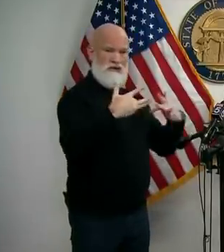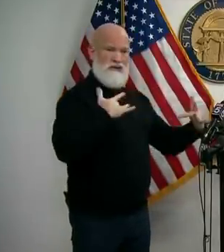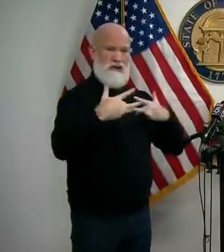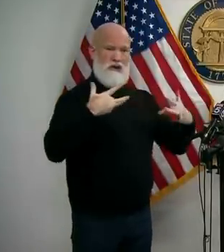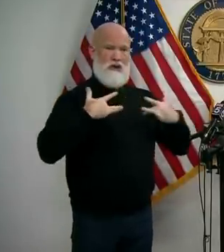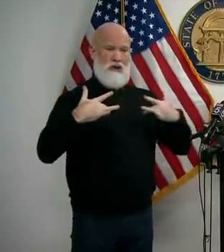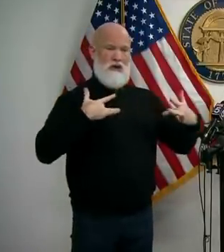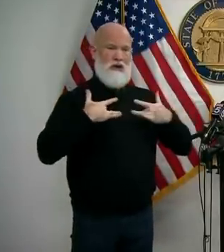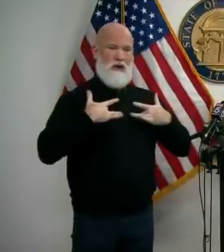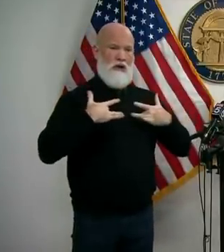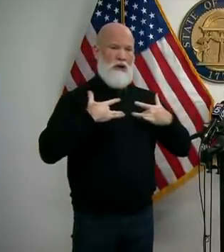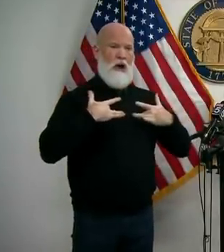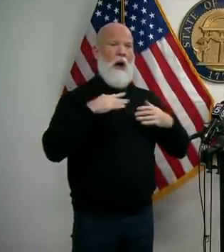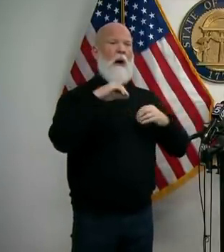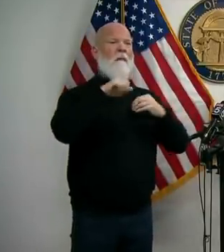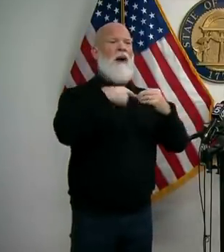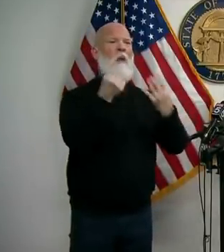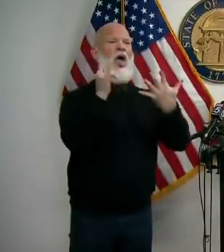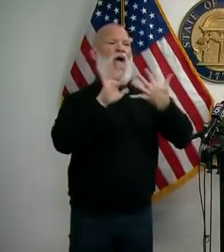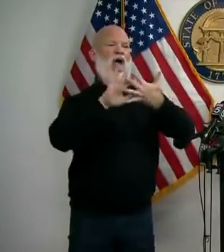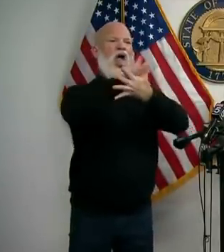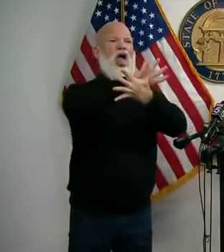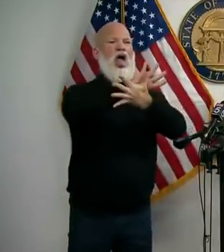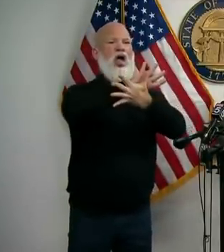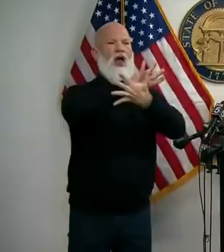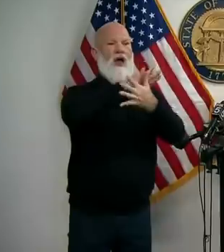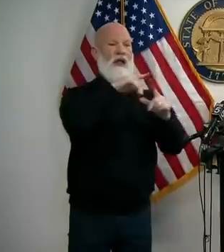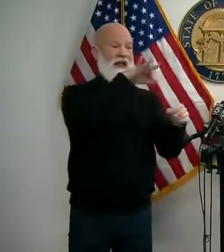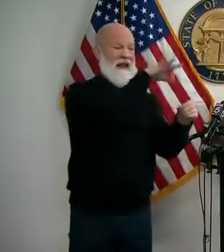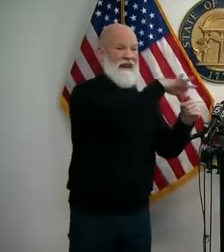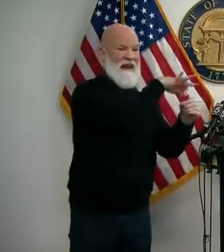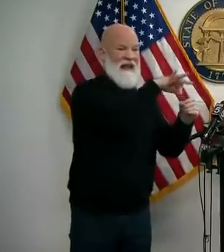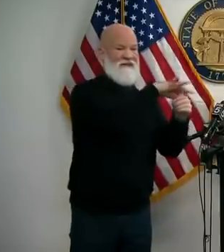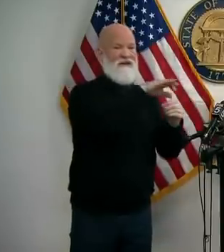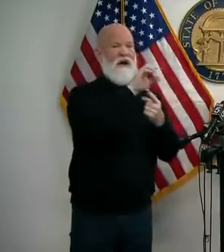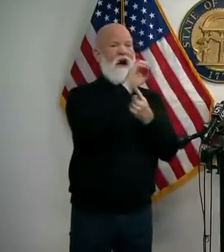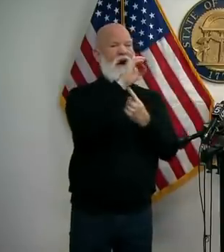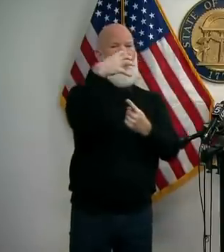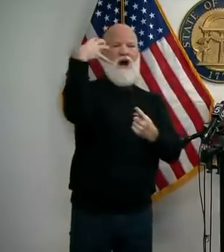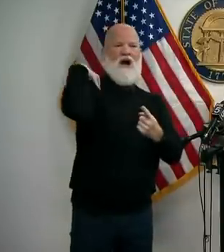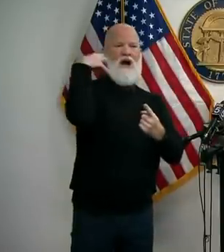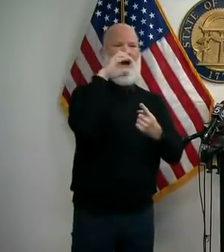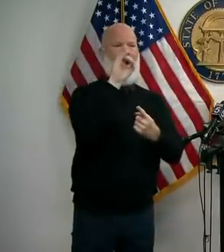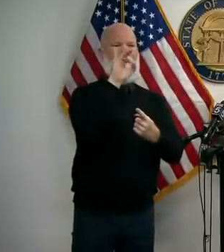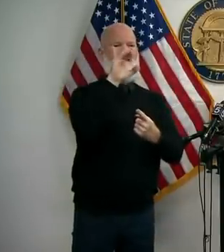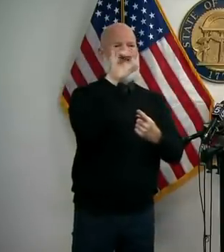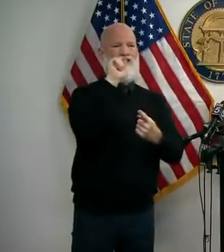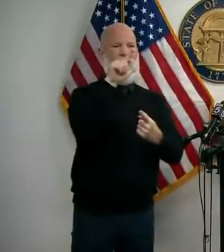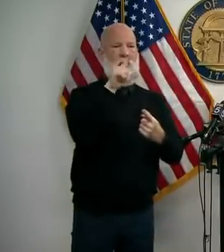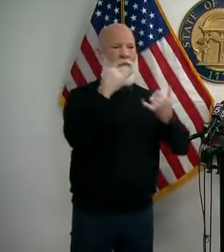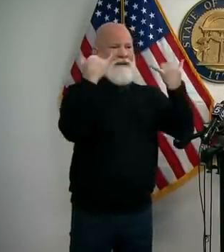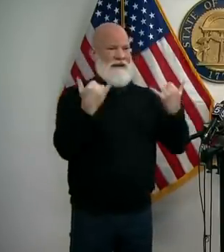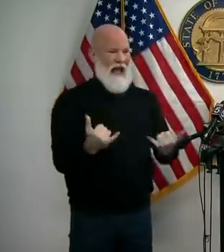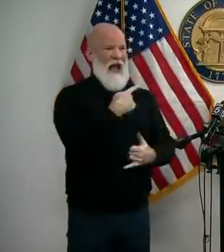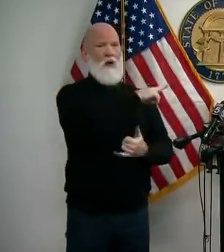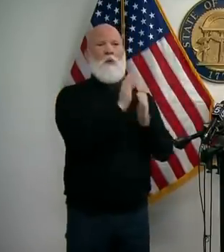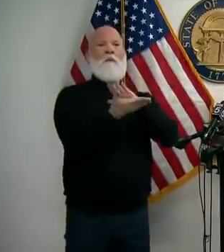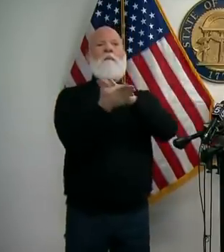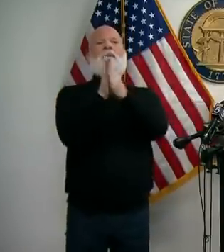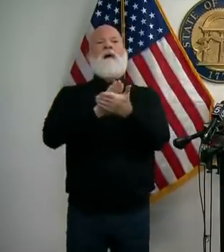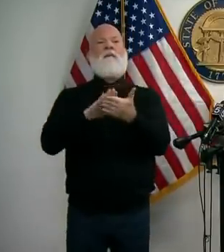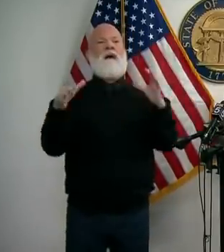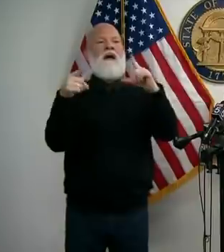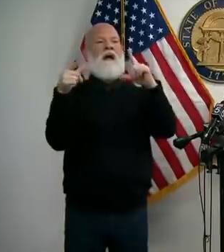blurring the line between an election official and a pundit with some of the comments that you made over the last 24 hours and the way that that might be